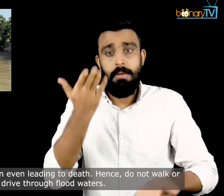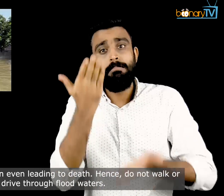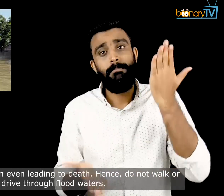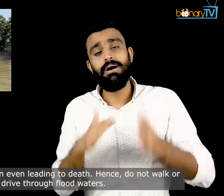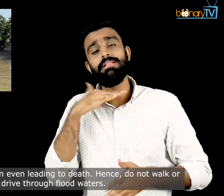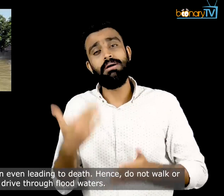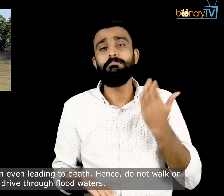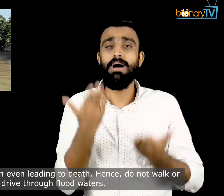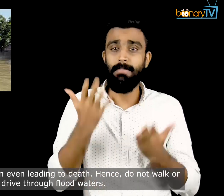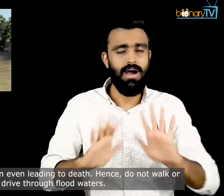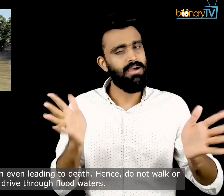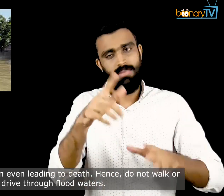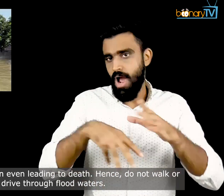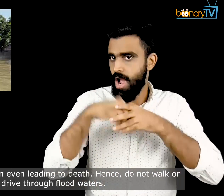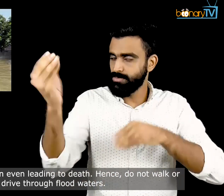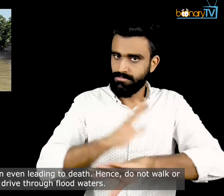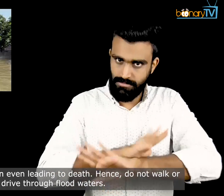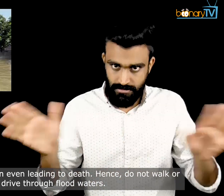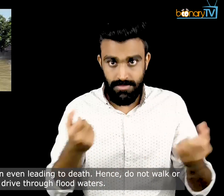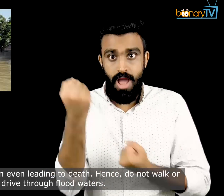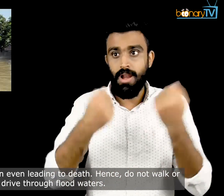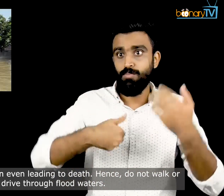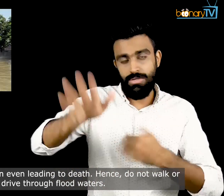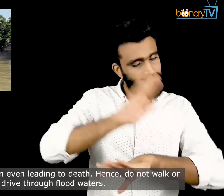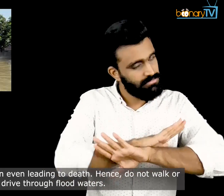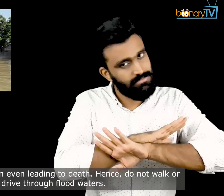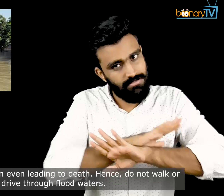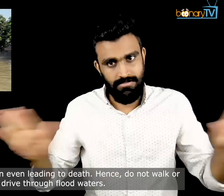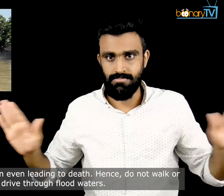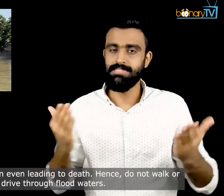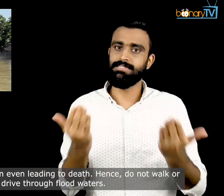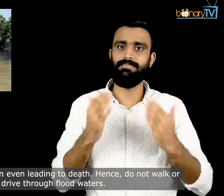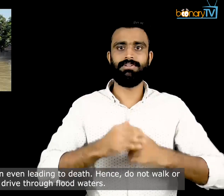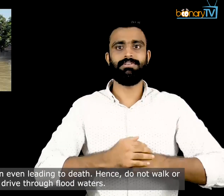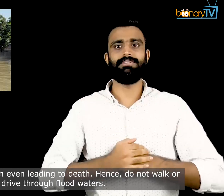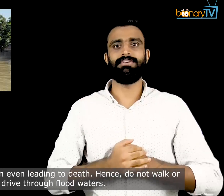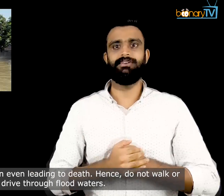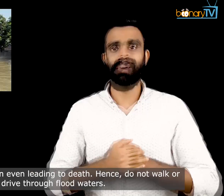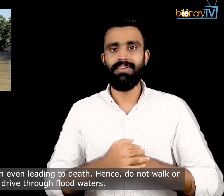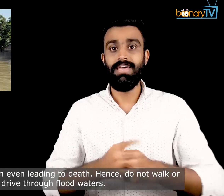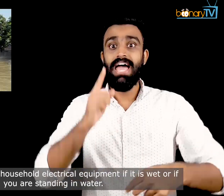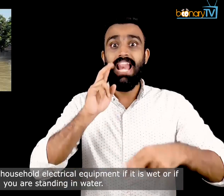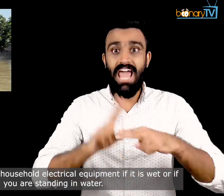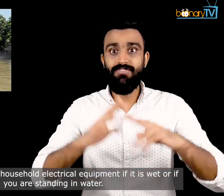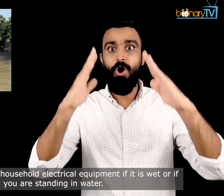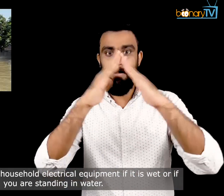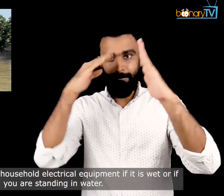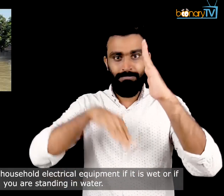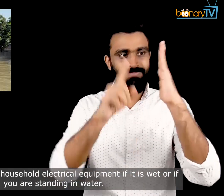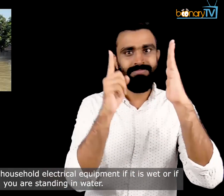even leading to death. Hence, do not walk or drive through flood waters. Do not touch any household